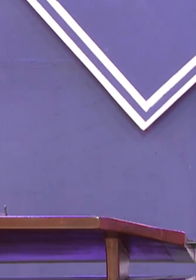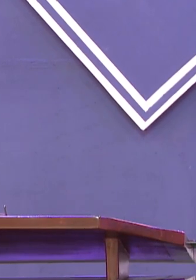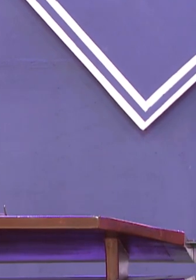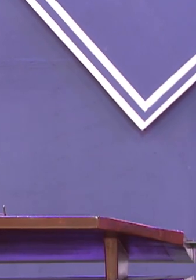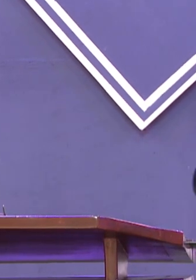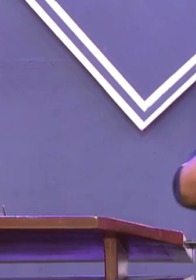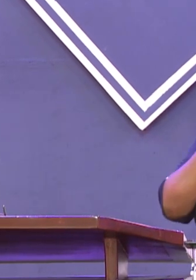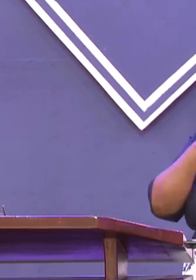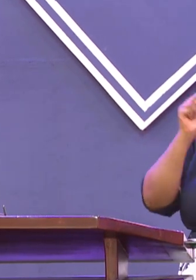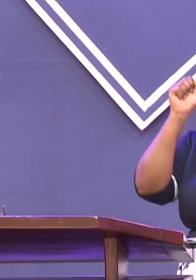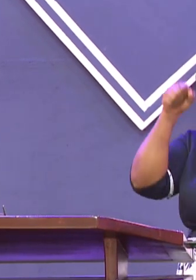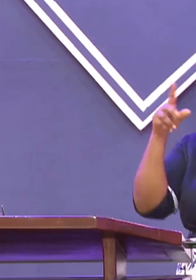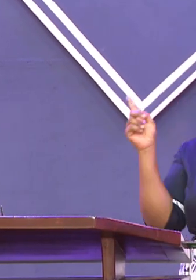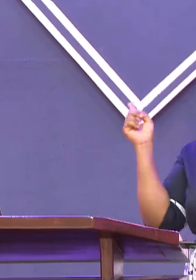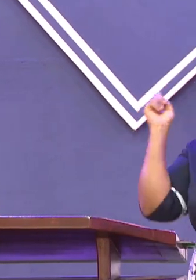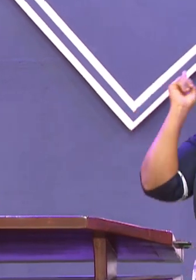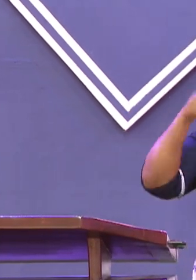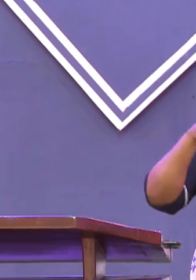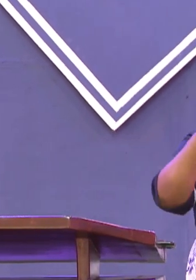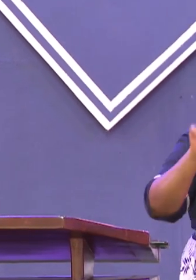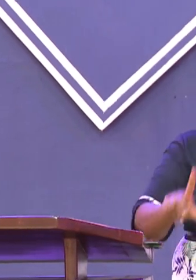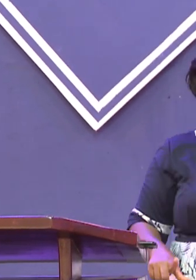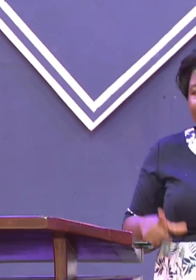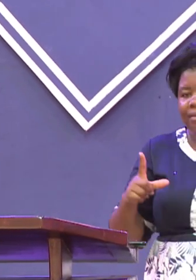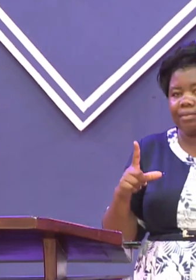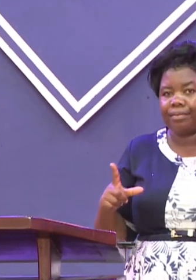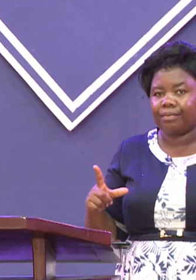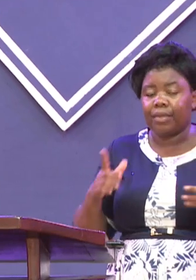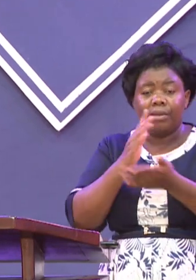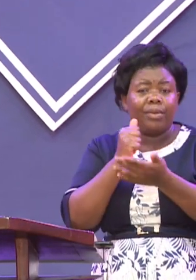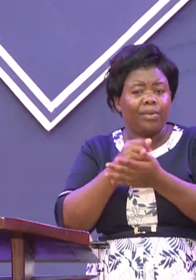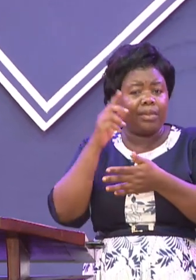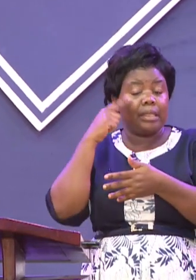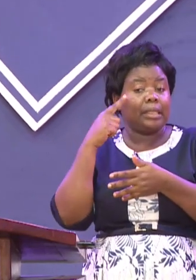God, there is no arrow of the enemy that can reach him.